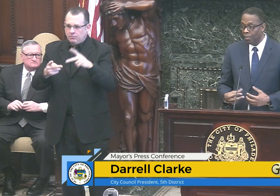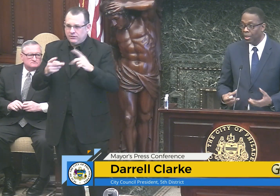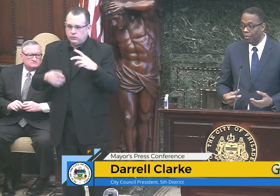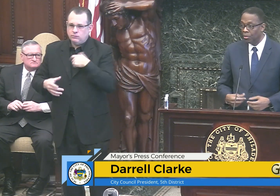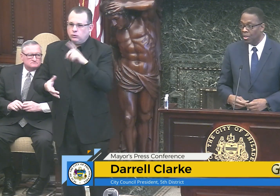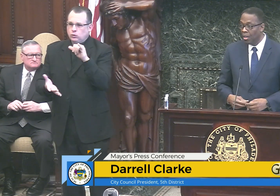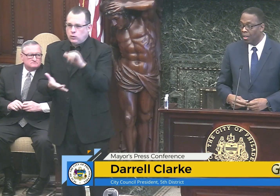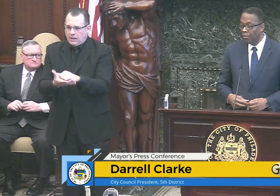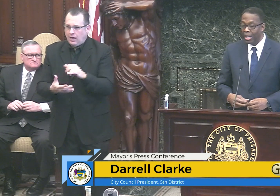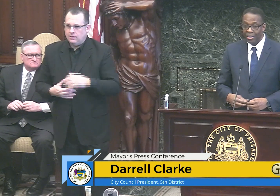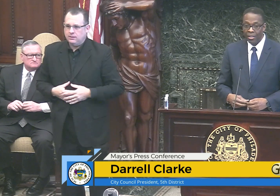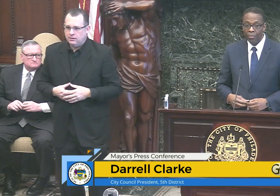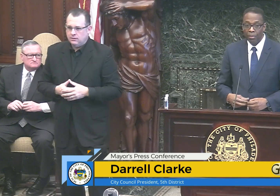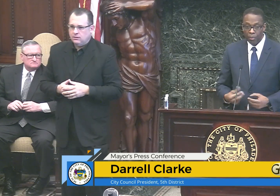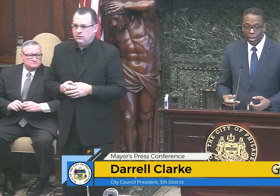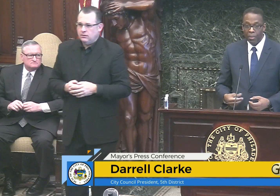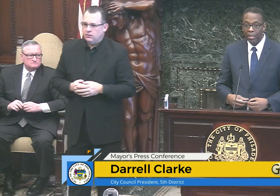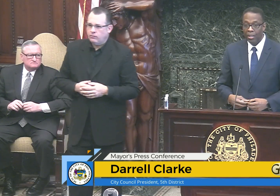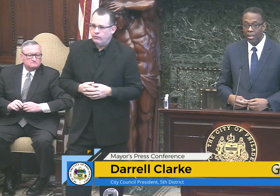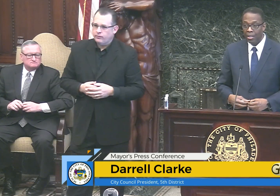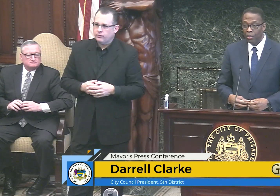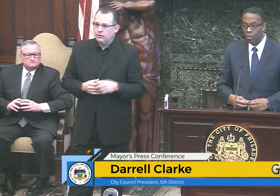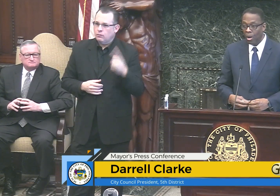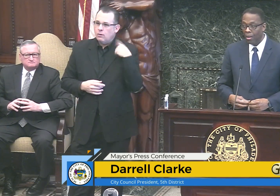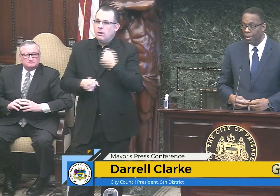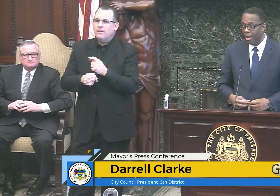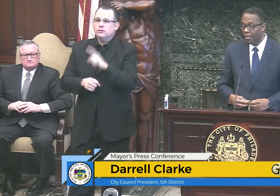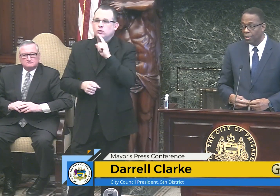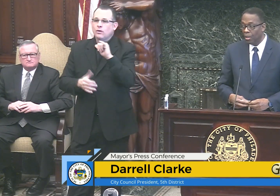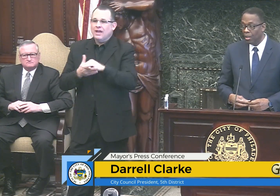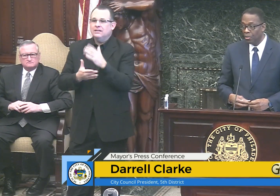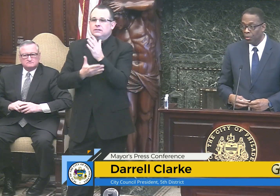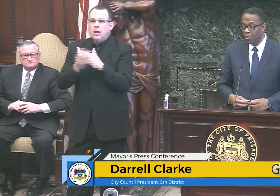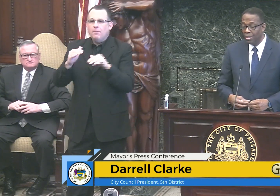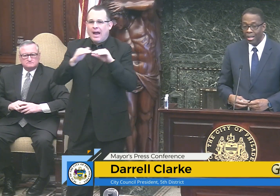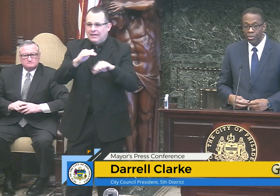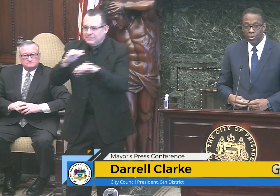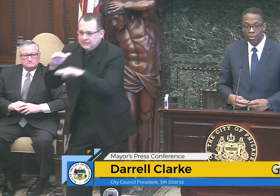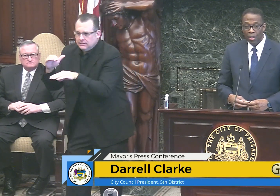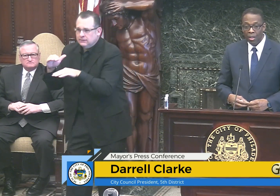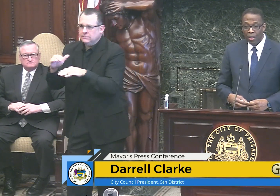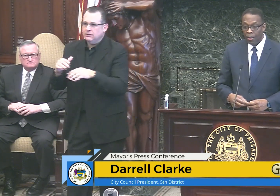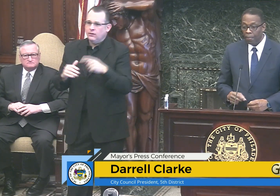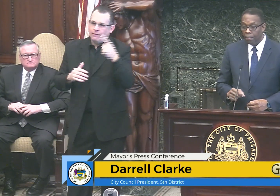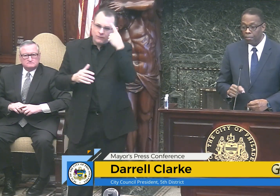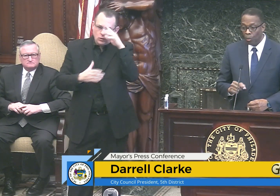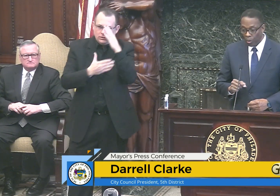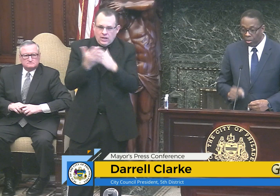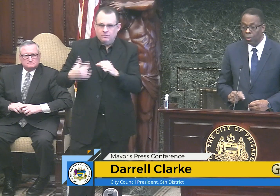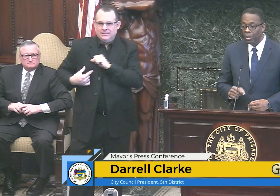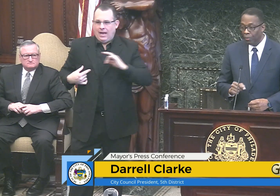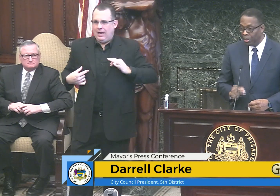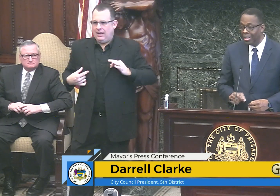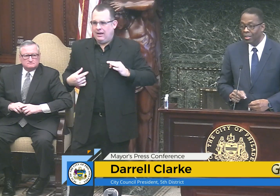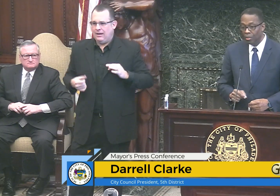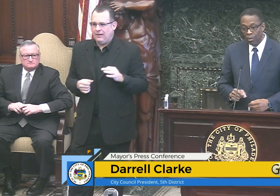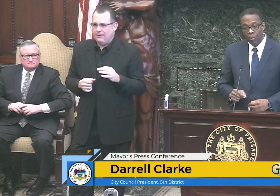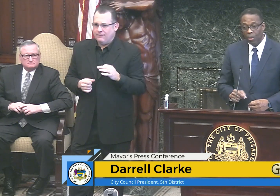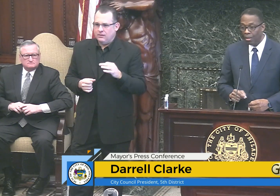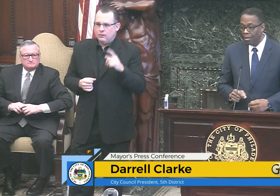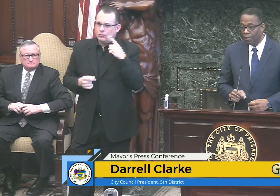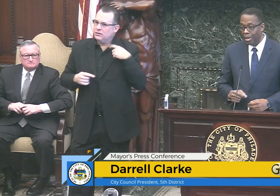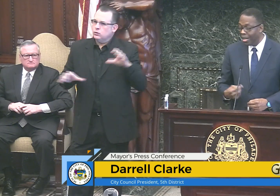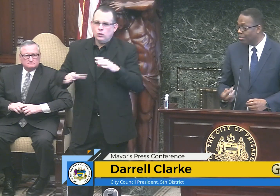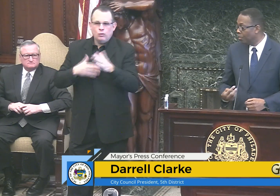allowing some levels of access from the public as required by certain statutes. So we're going to do whatever we need to